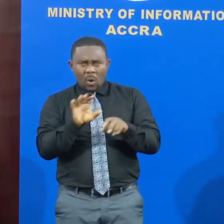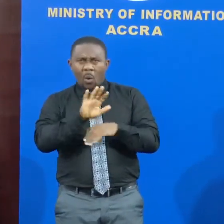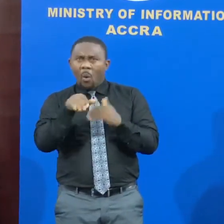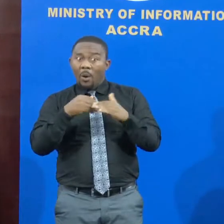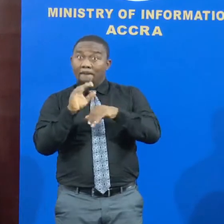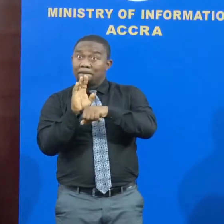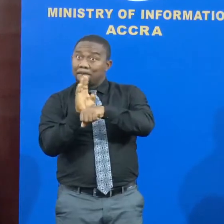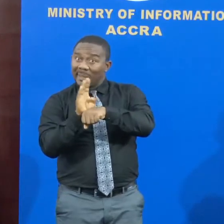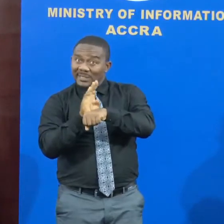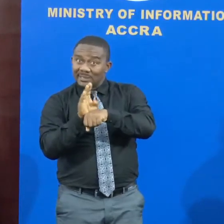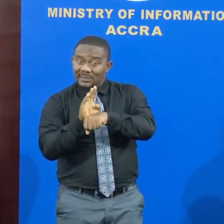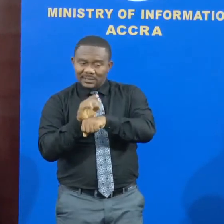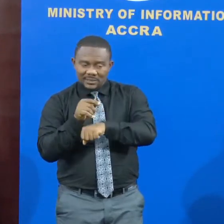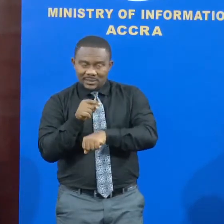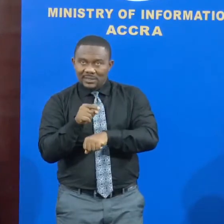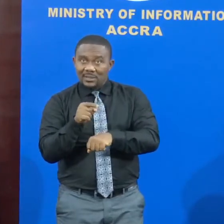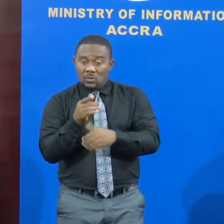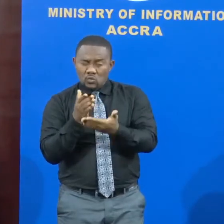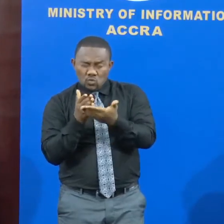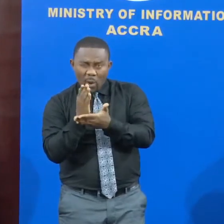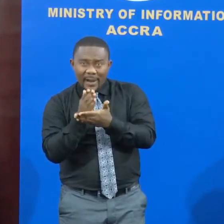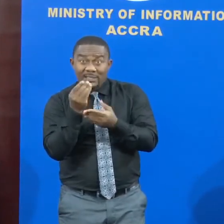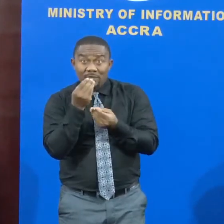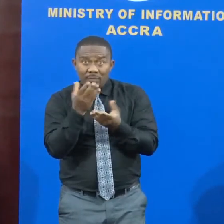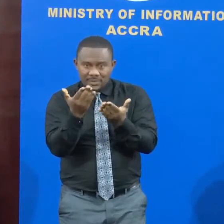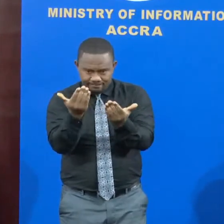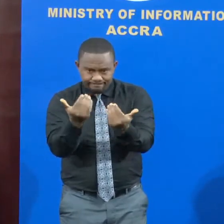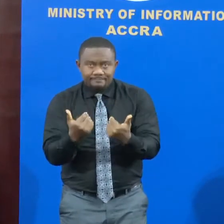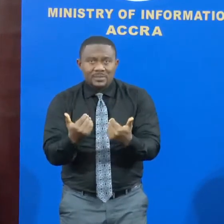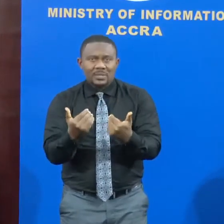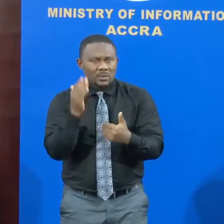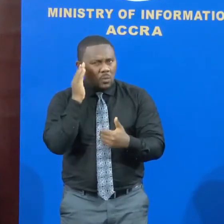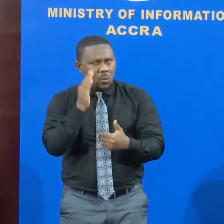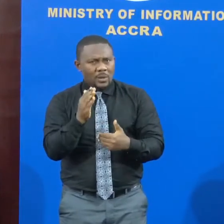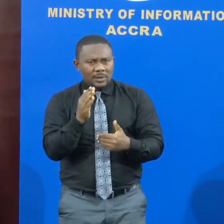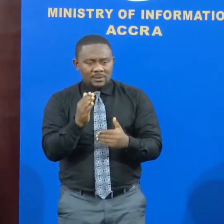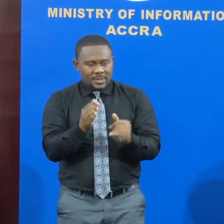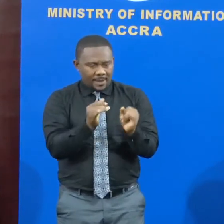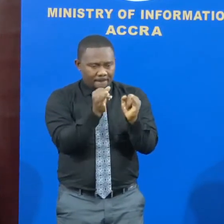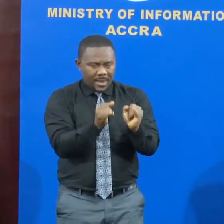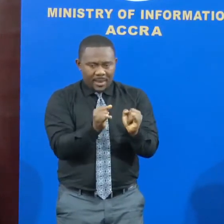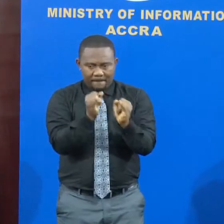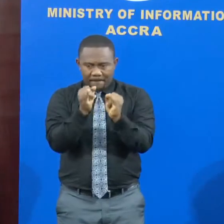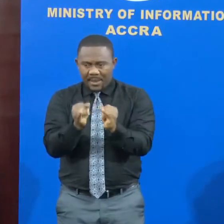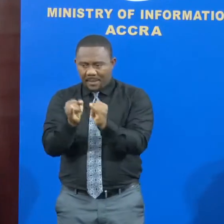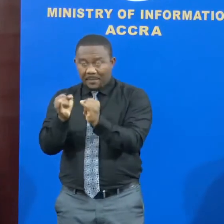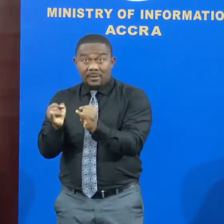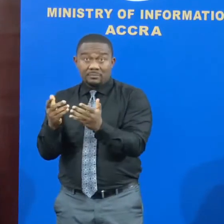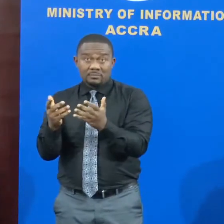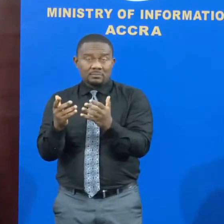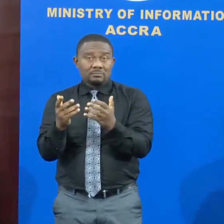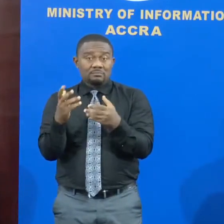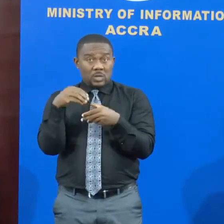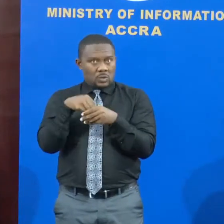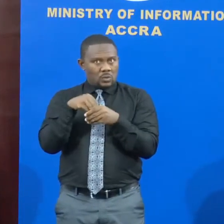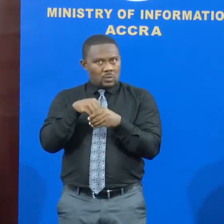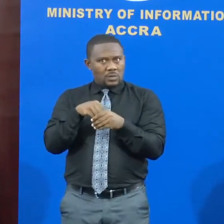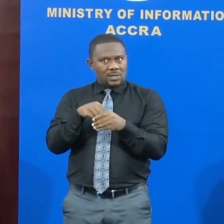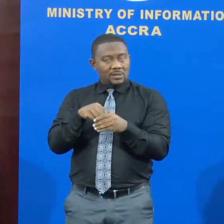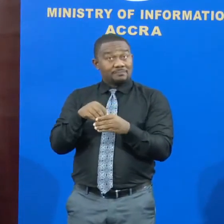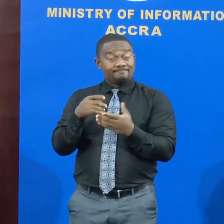transactions and return accurate and up-to-date information on the status of each individual, including voting